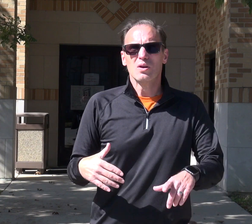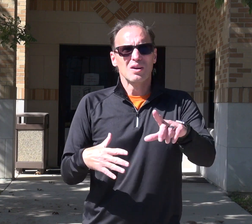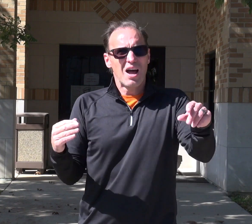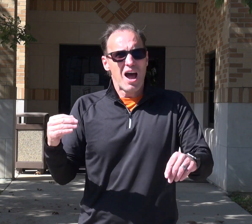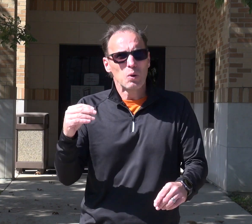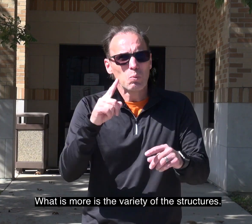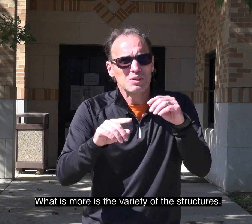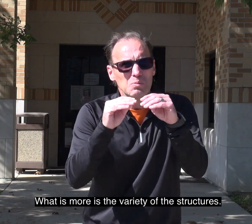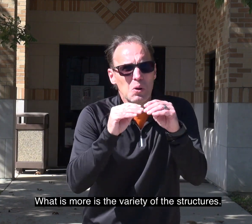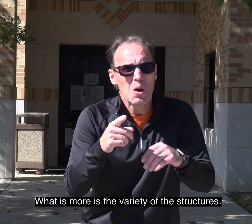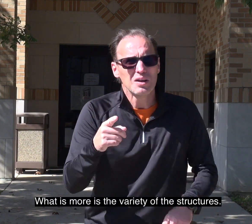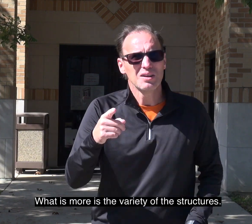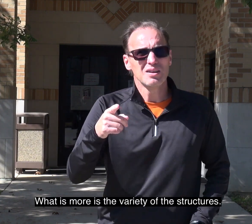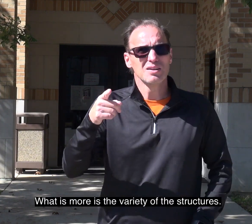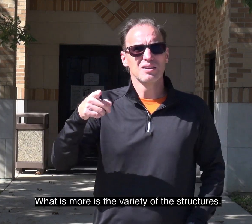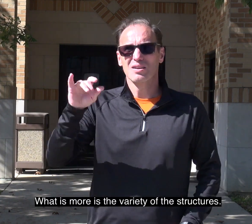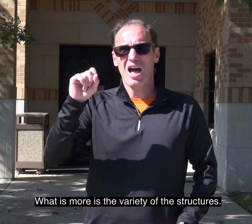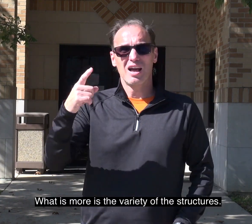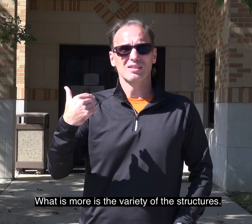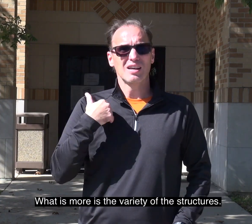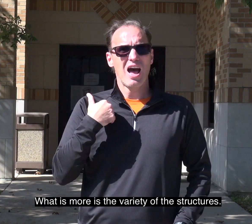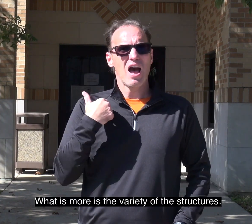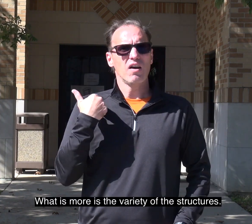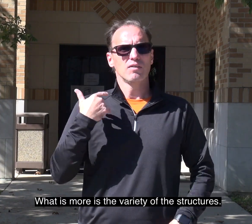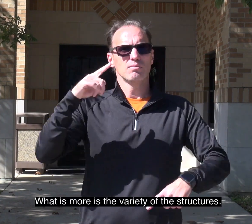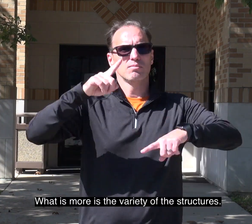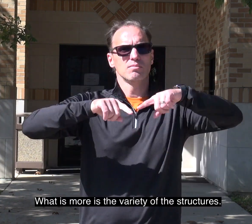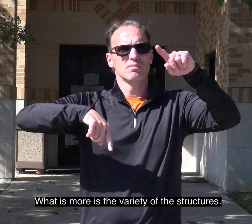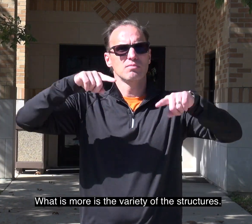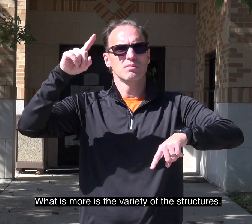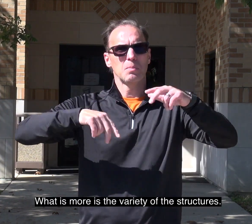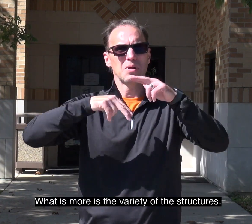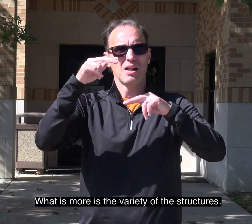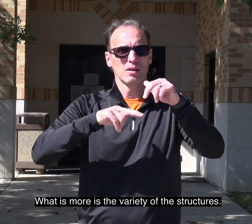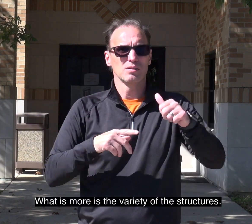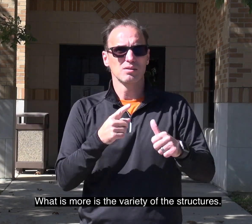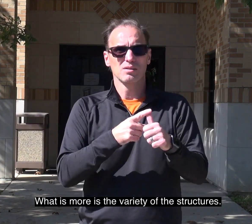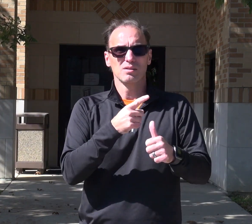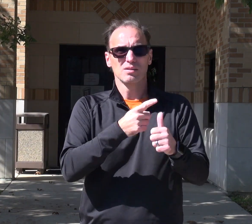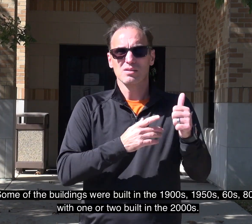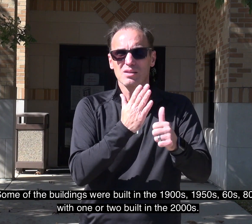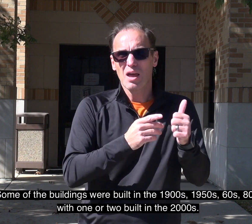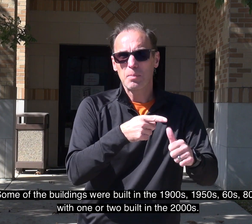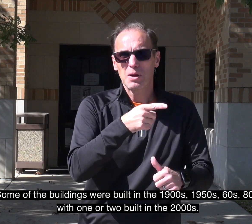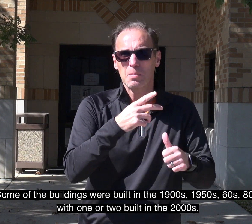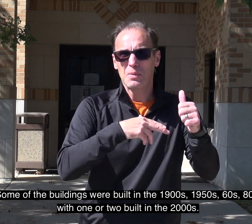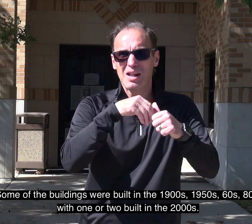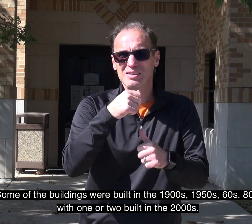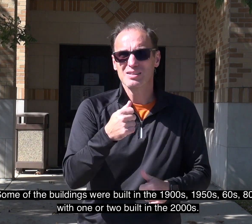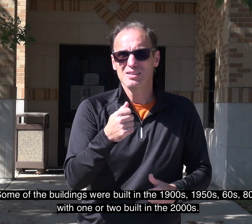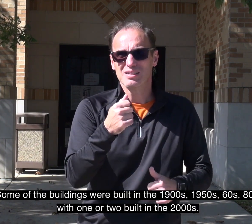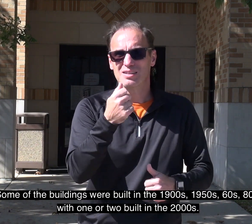What's more is the variety of the structures. Some of the buildings were built in the 1900s,